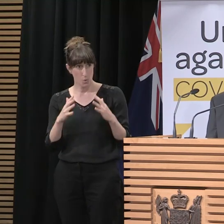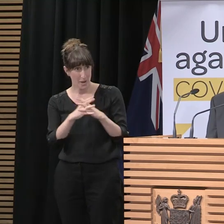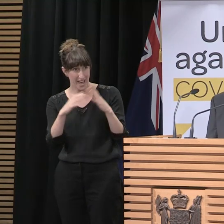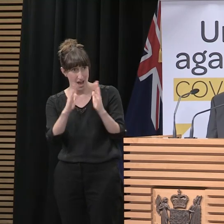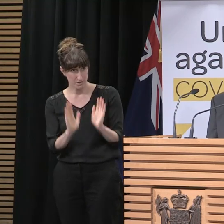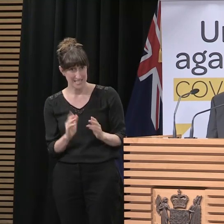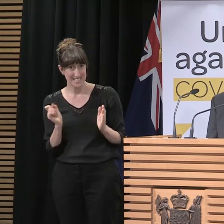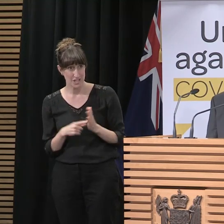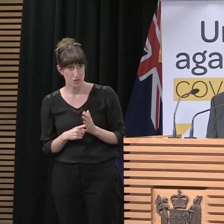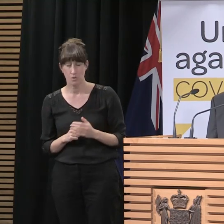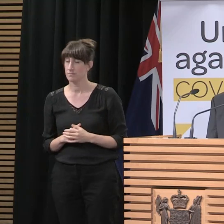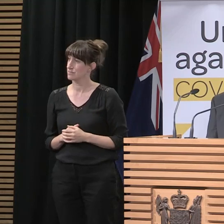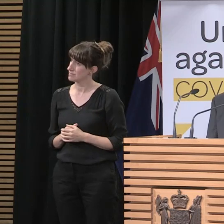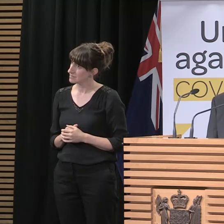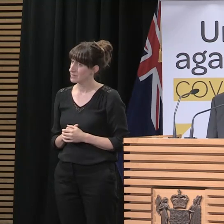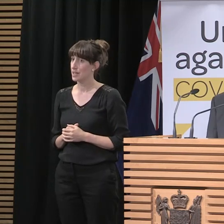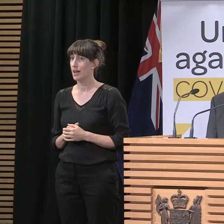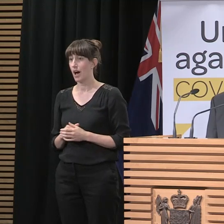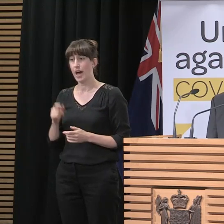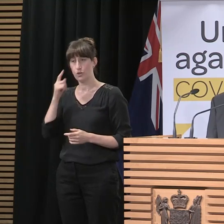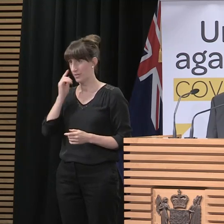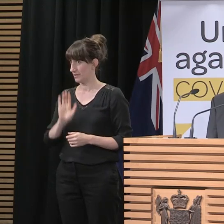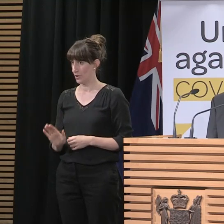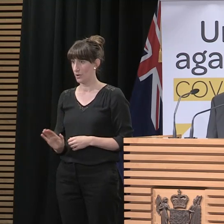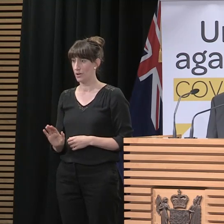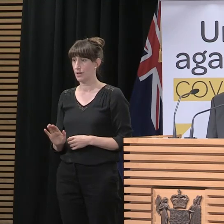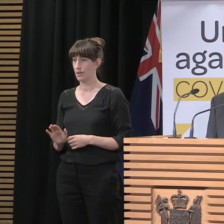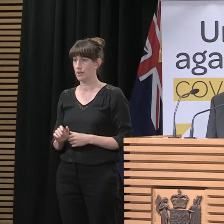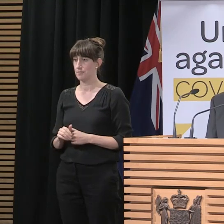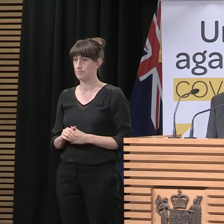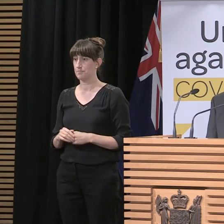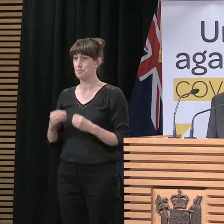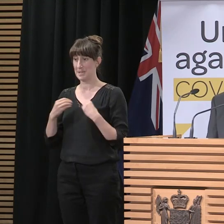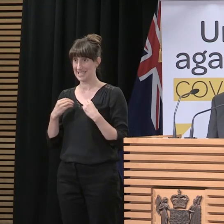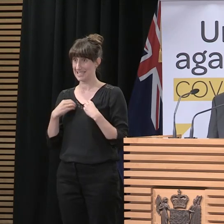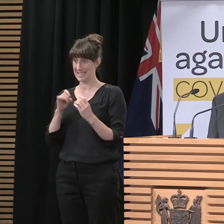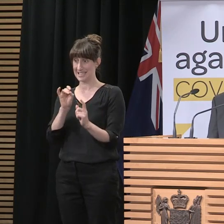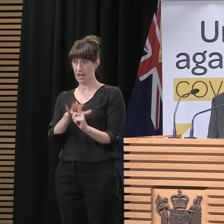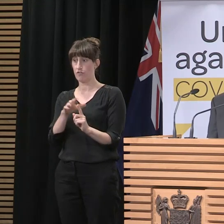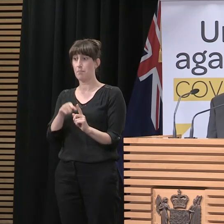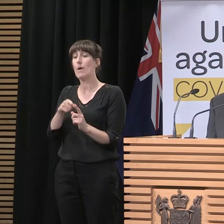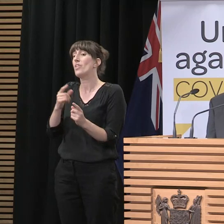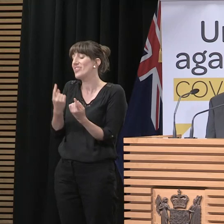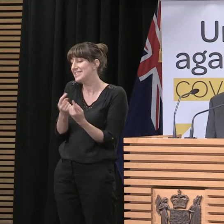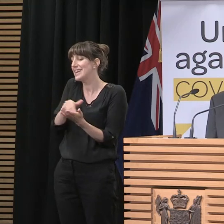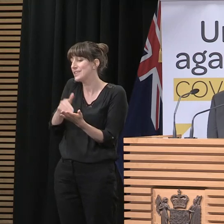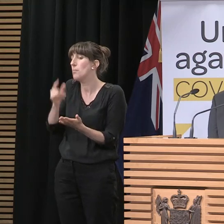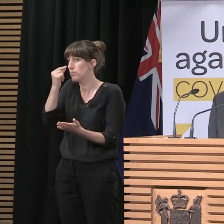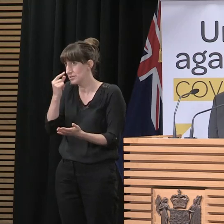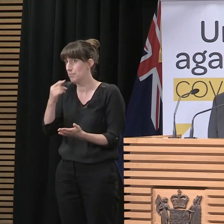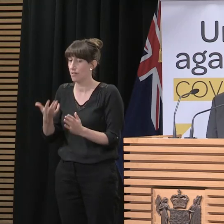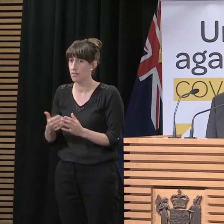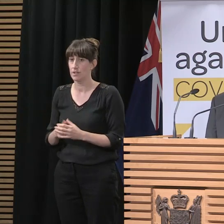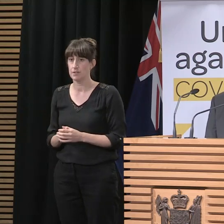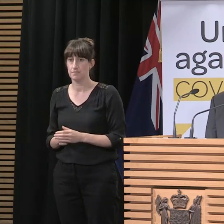that they supply might be, and we'll have to think about how they are supplied to New Zealanders. Those people who are like those smaller food suppliers,